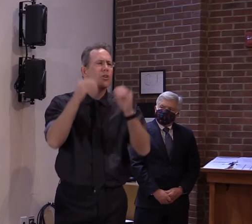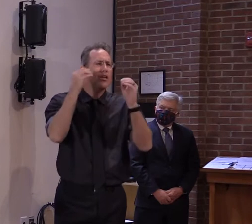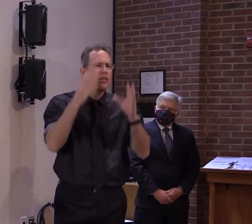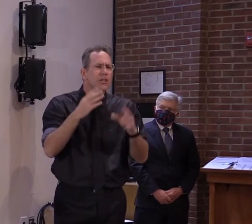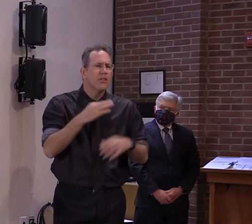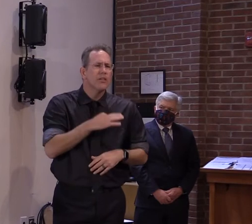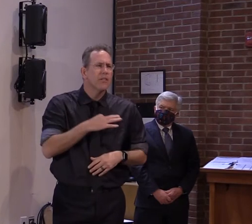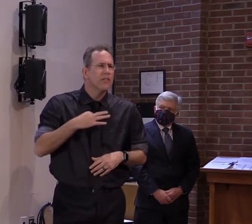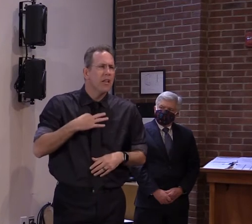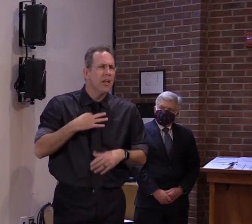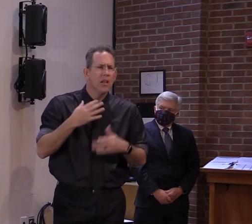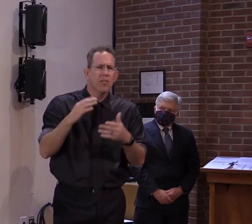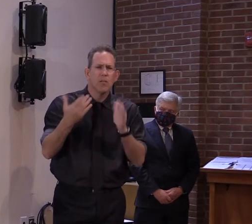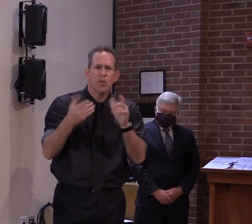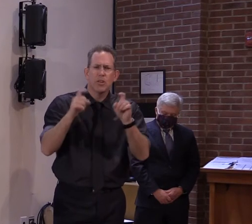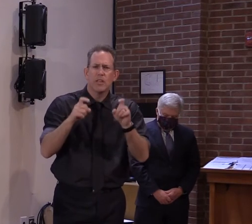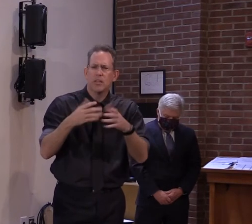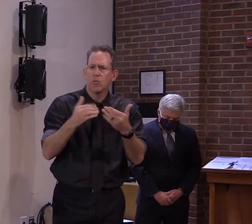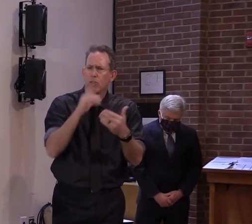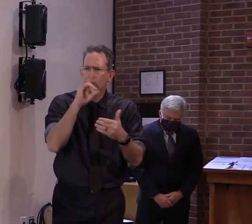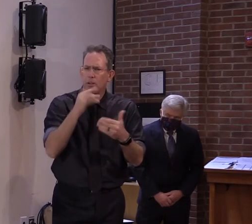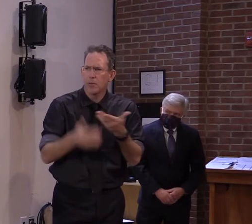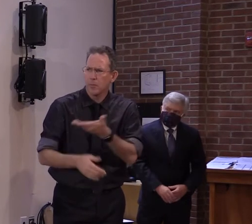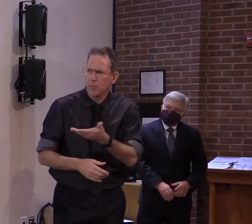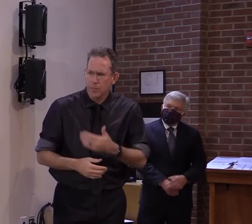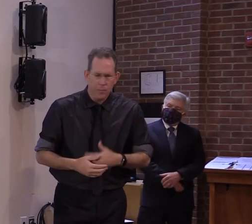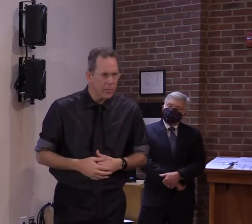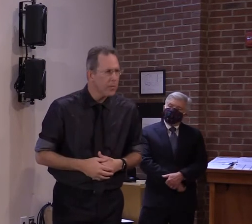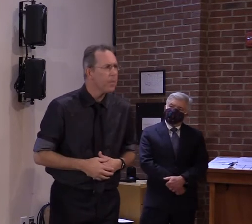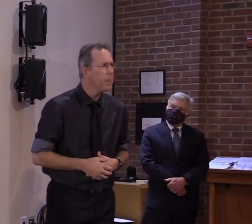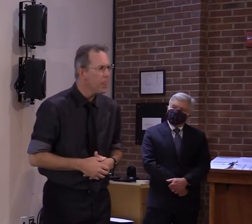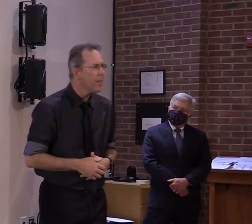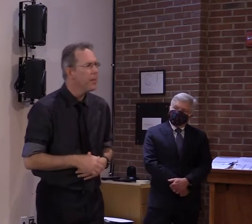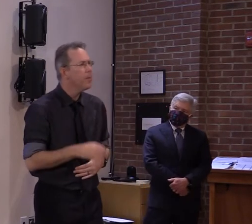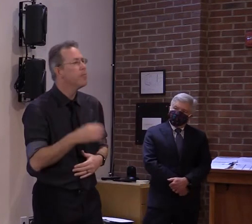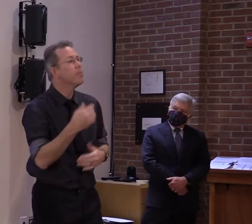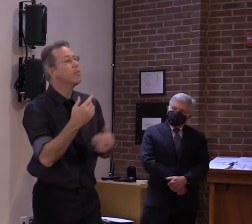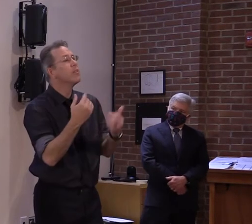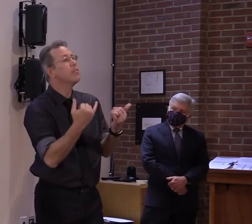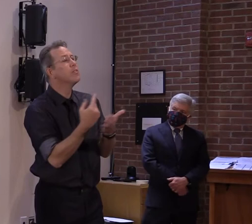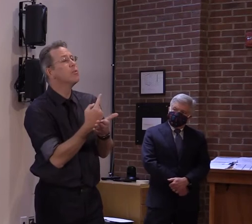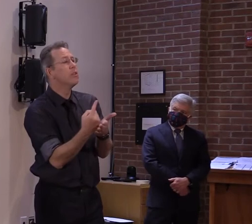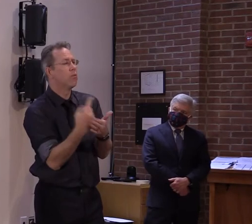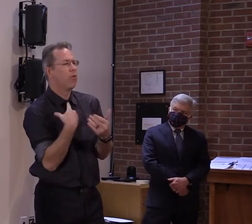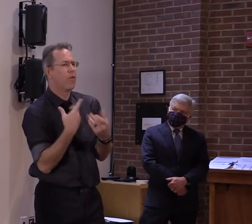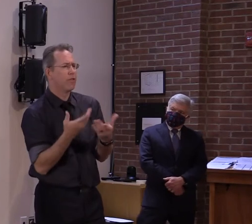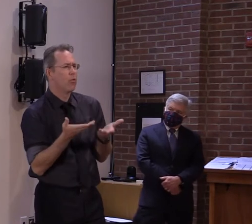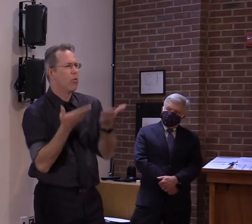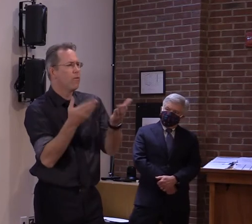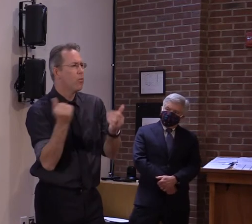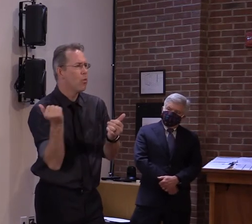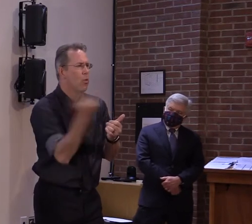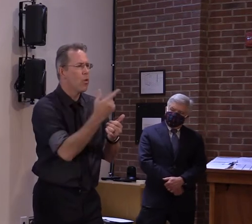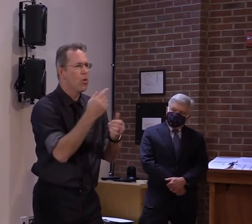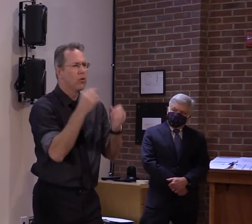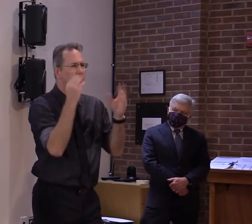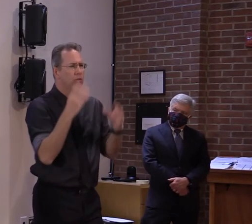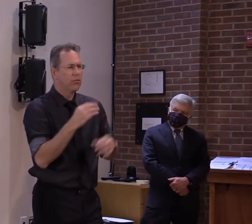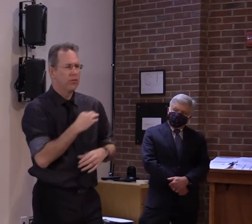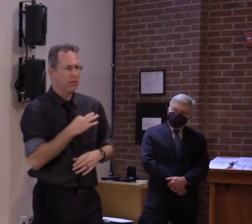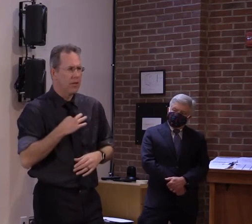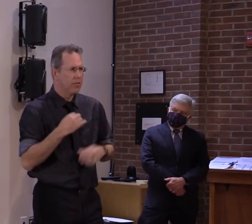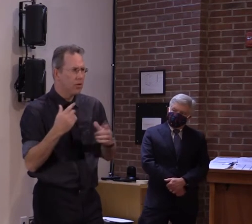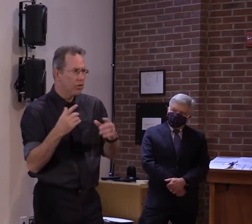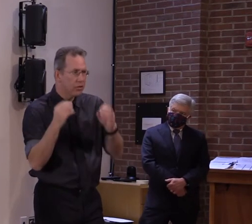tested? Yeah, so what we've done this week is we've offered it to all school staff, so it's inclusive of teachers, but also all school